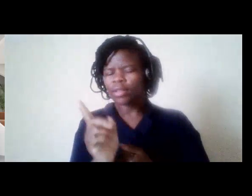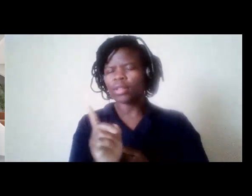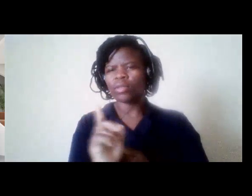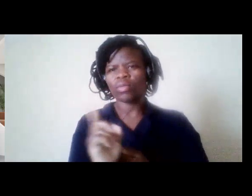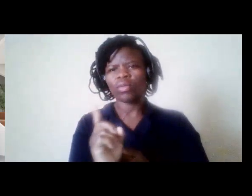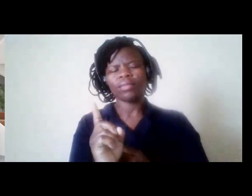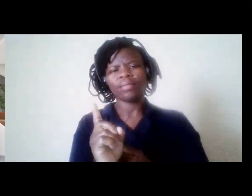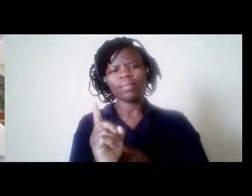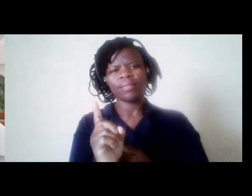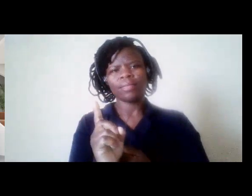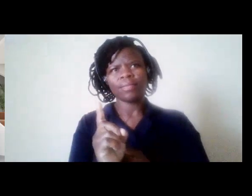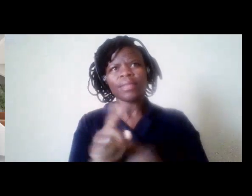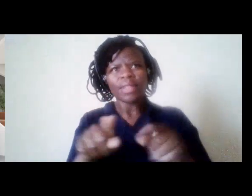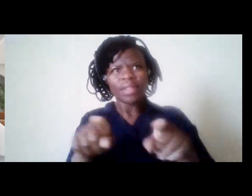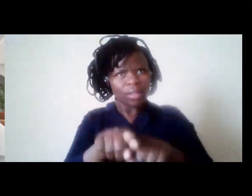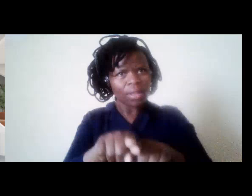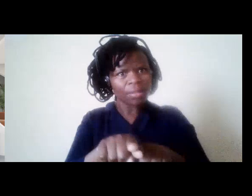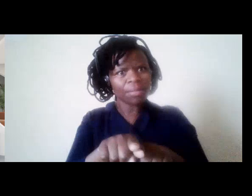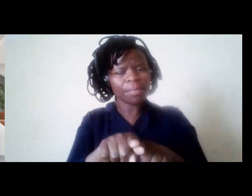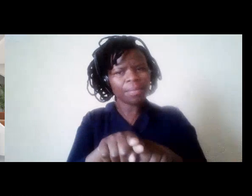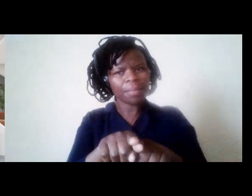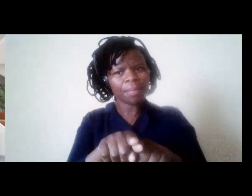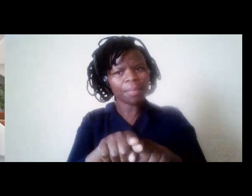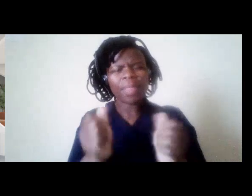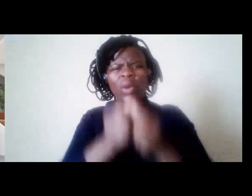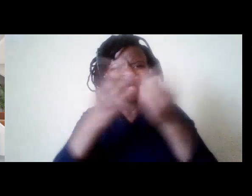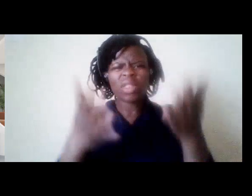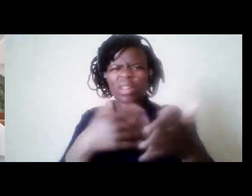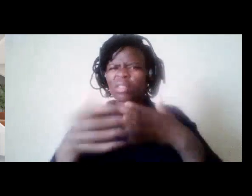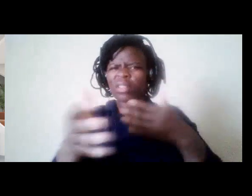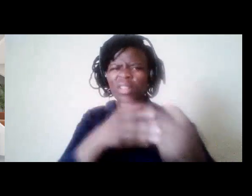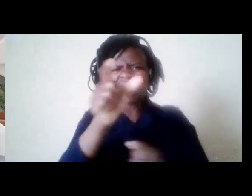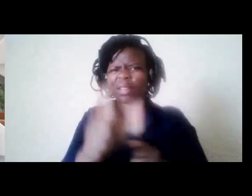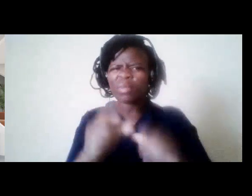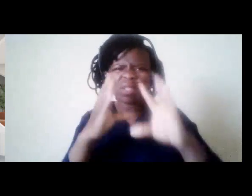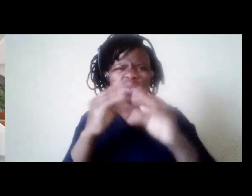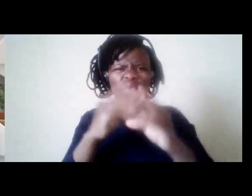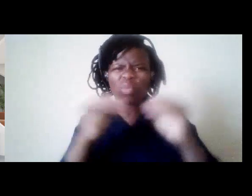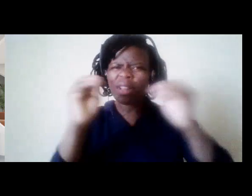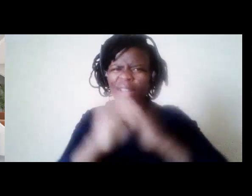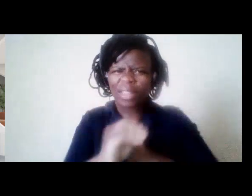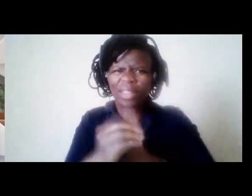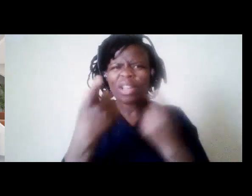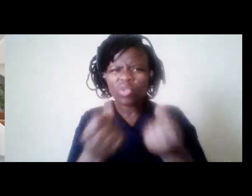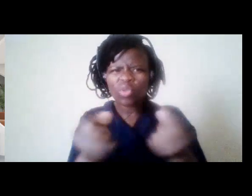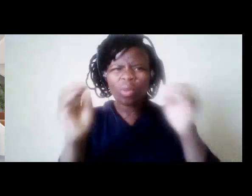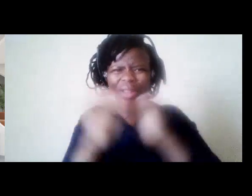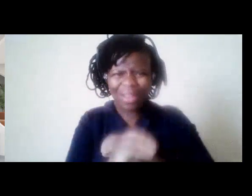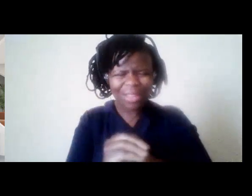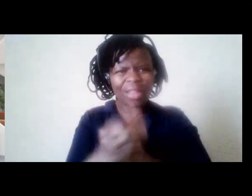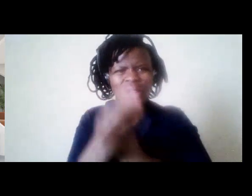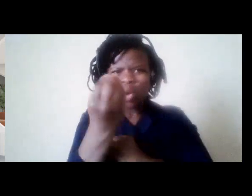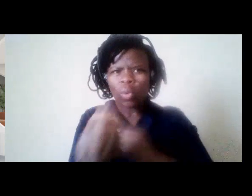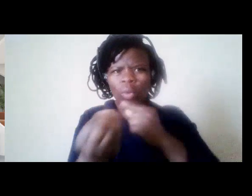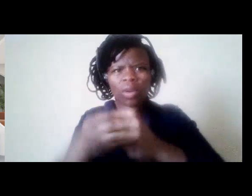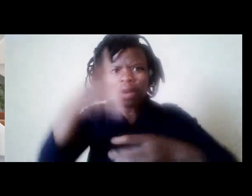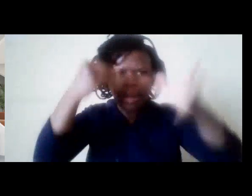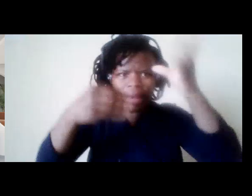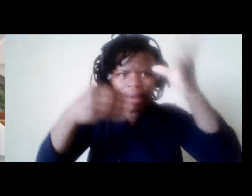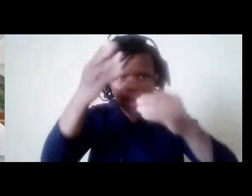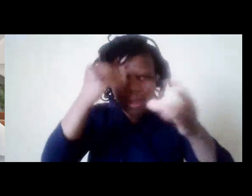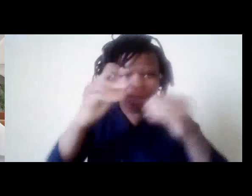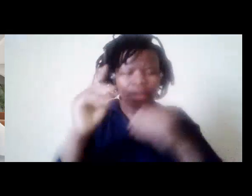toy on a string. Without anybody saying anything or doing anything, the child is learning color, learning movement,